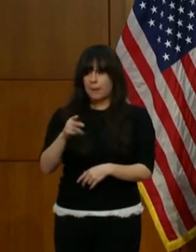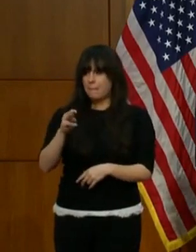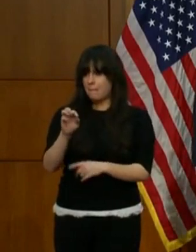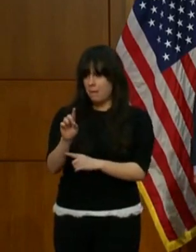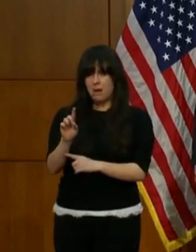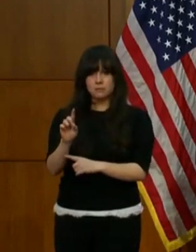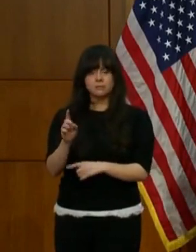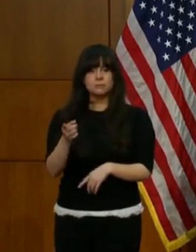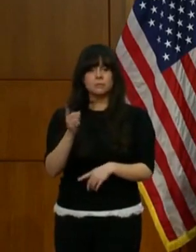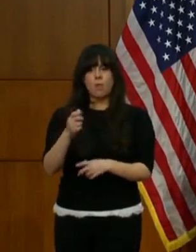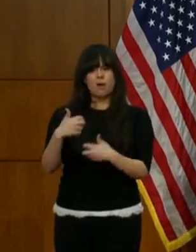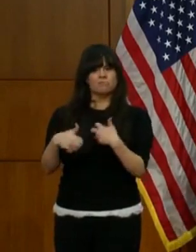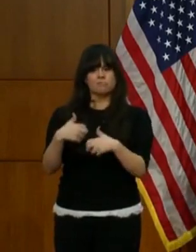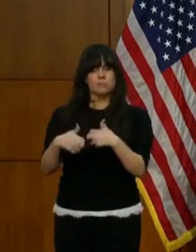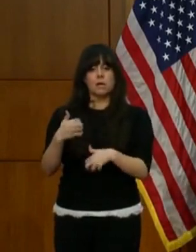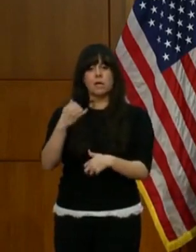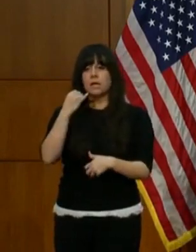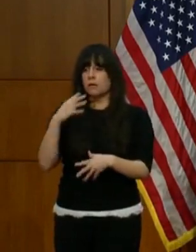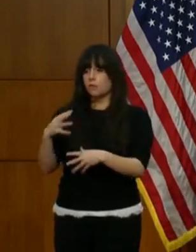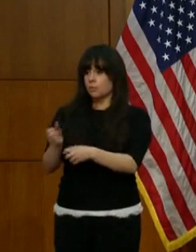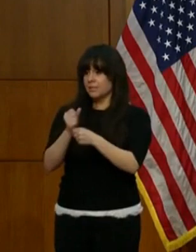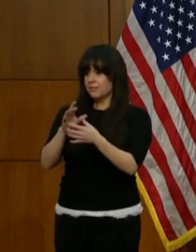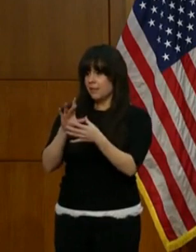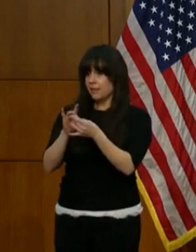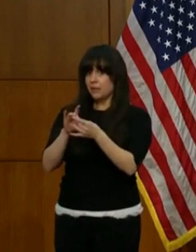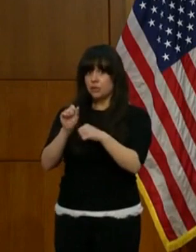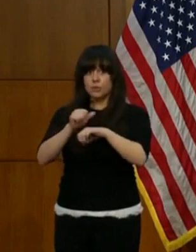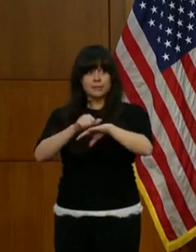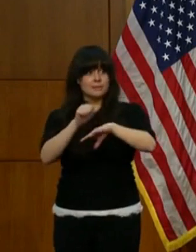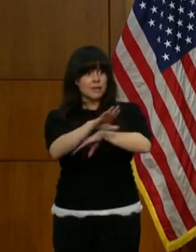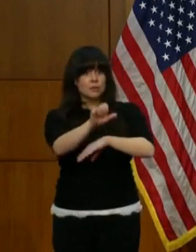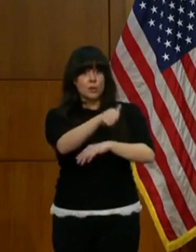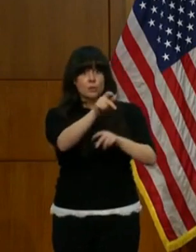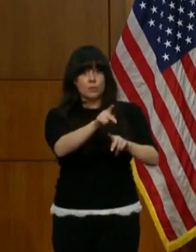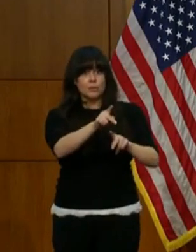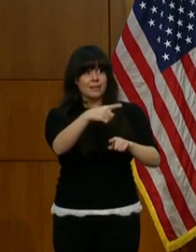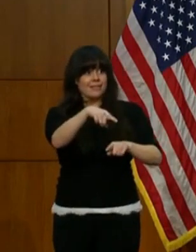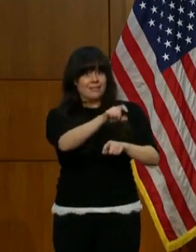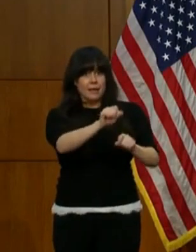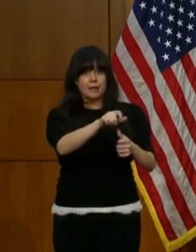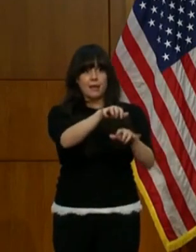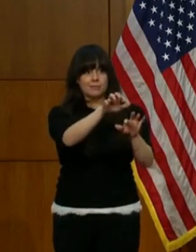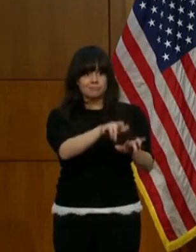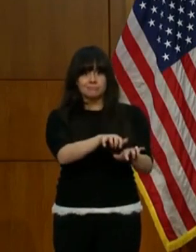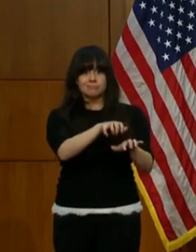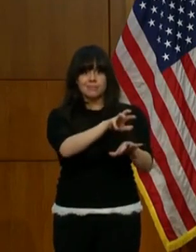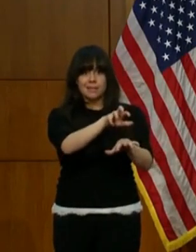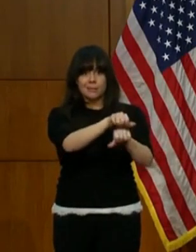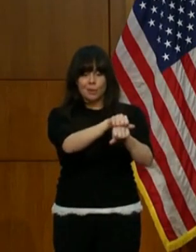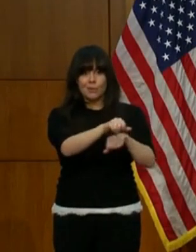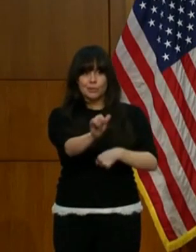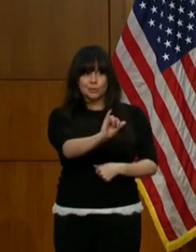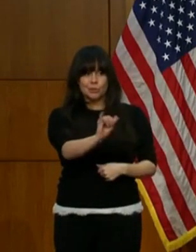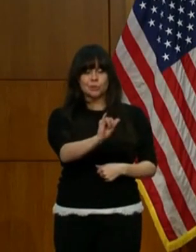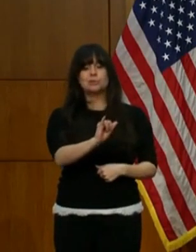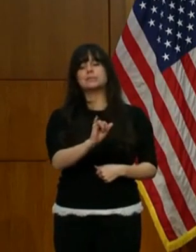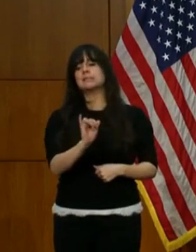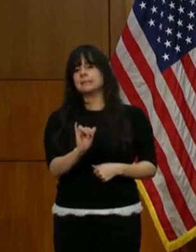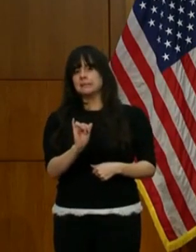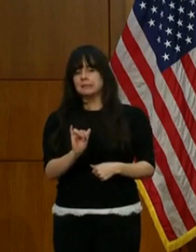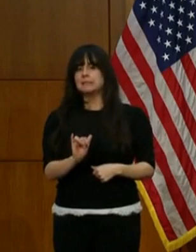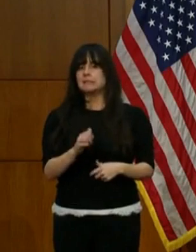that when you get a link, you can send it to somebody else. They can actually schedule an appointment. We recognize that that has been a huge issue